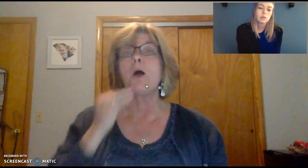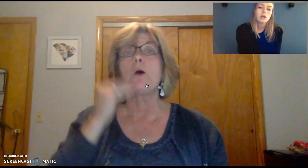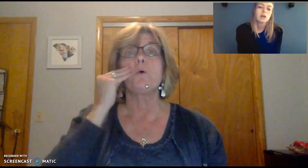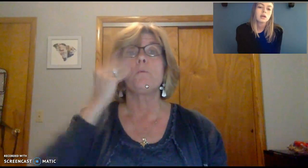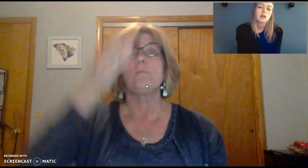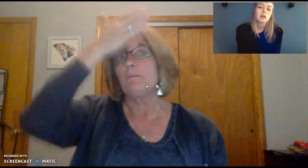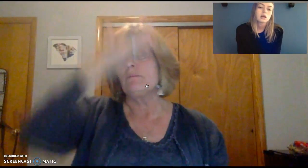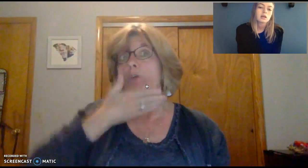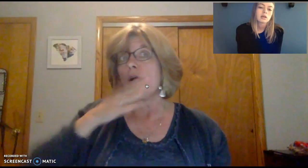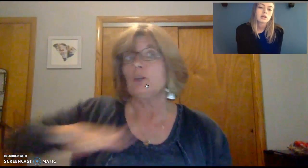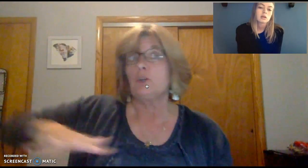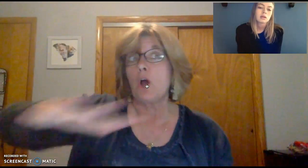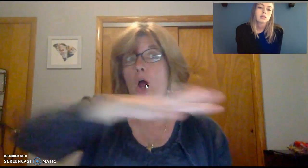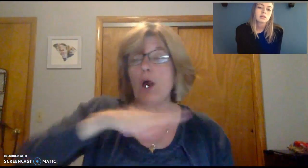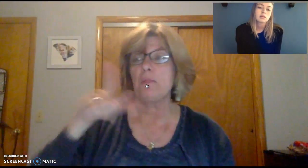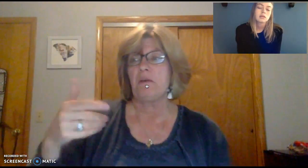So